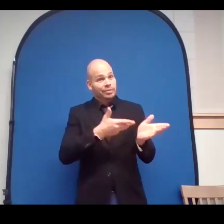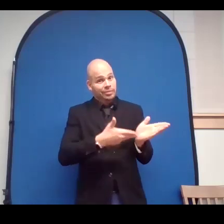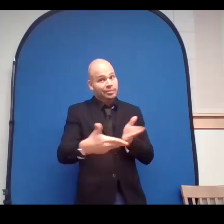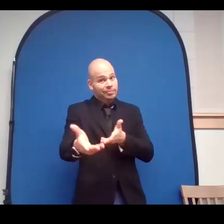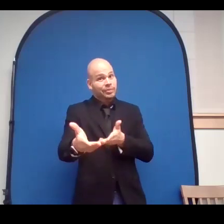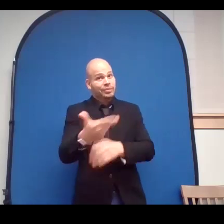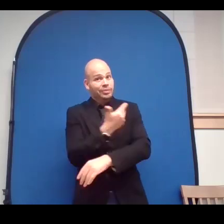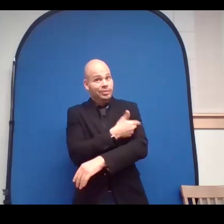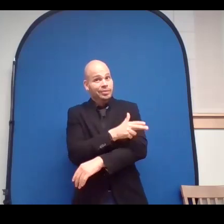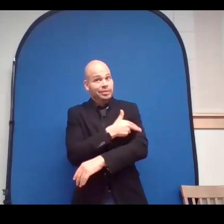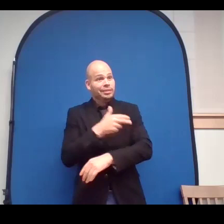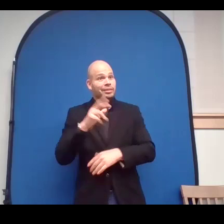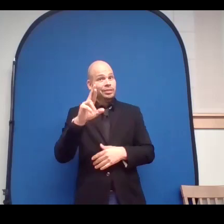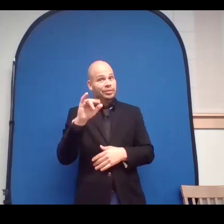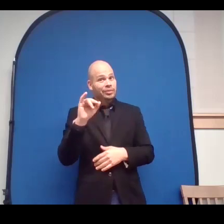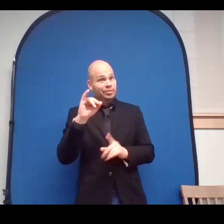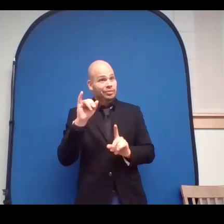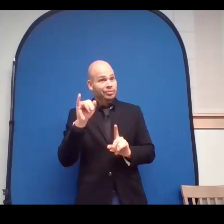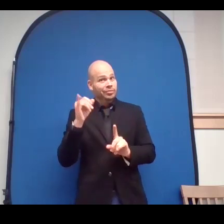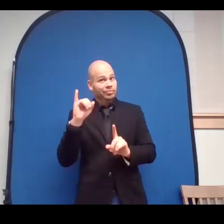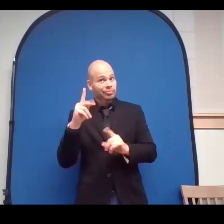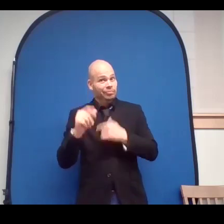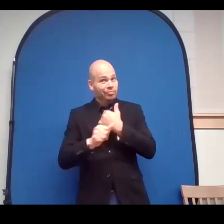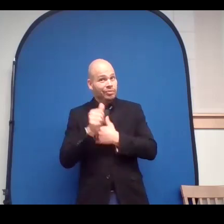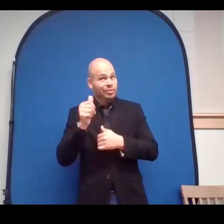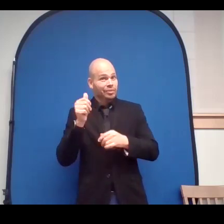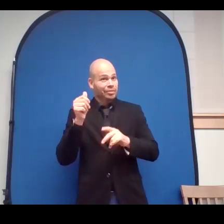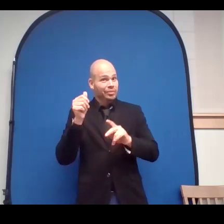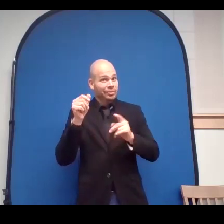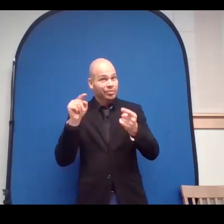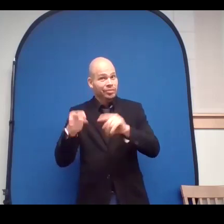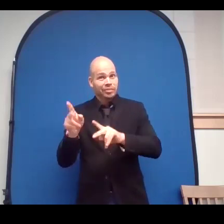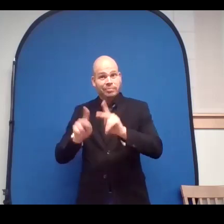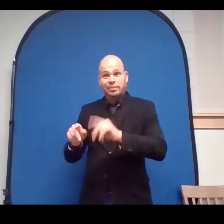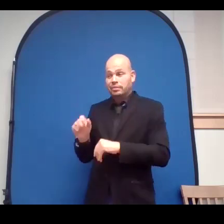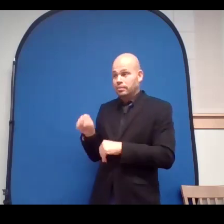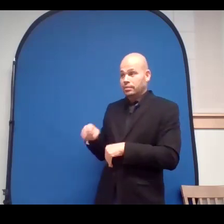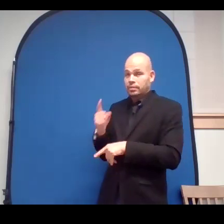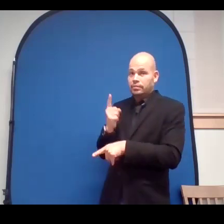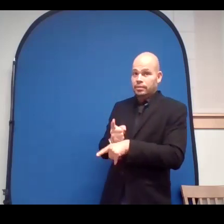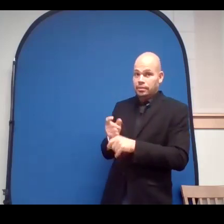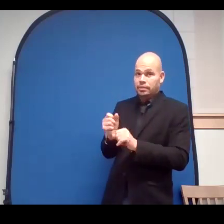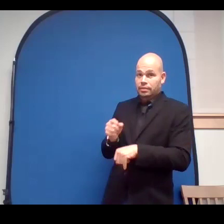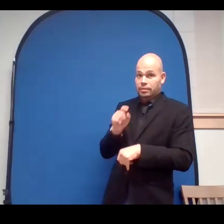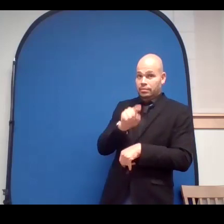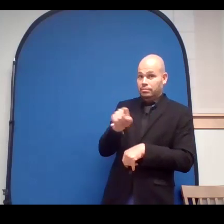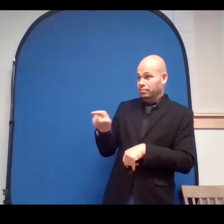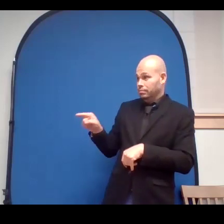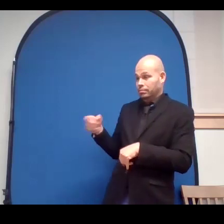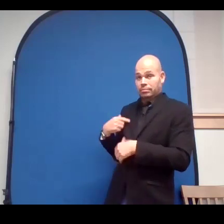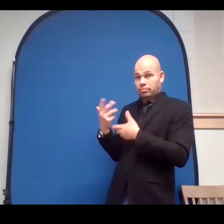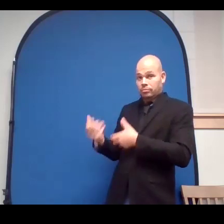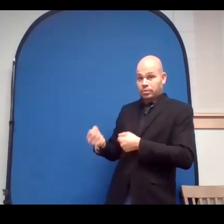evaluated? Based on the advice, I trust my First Sergeant and his experience was as law enforcement, as well as his First